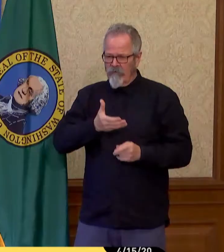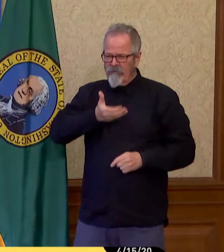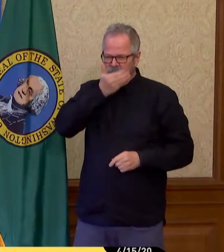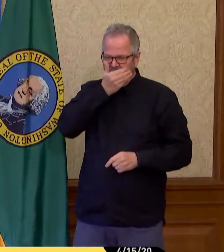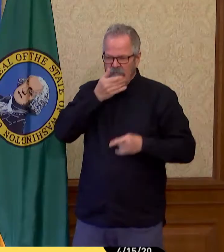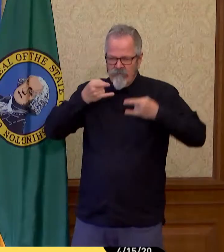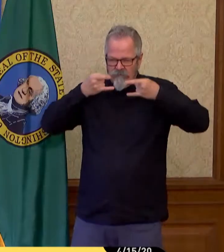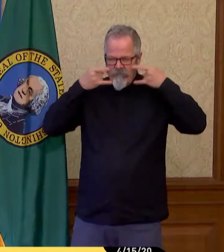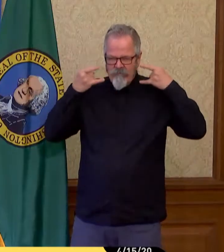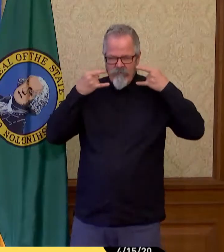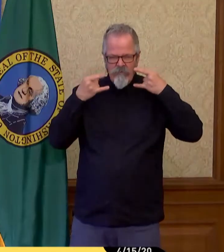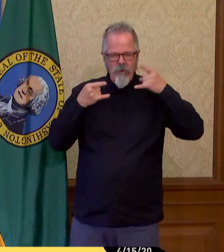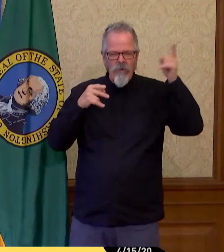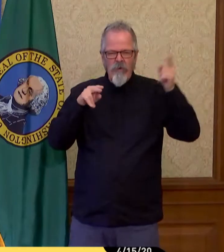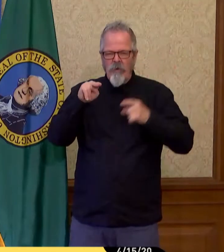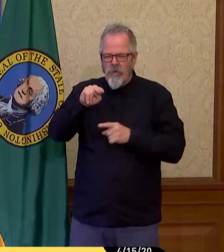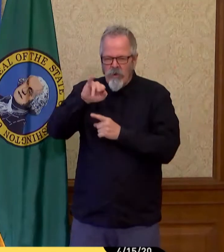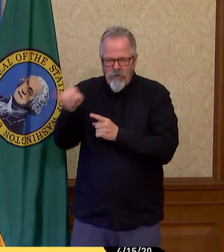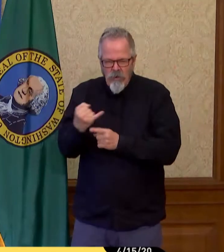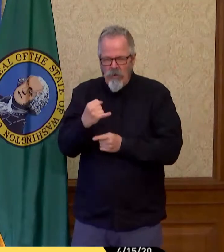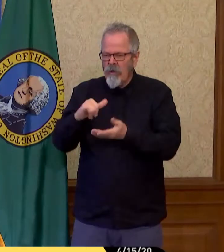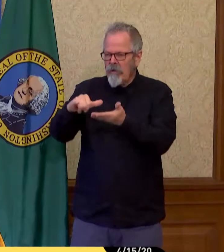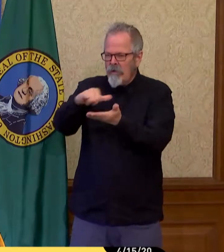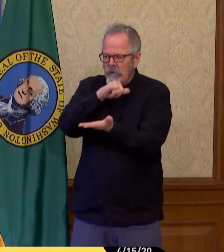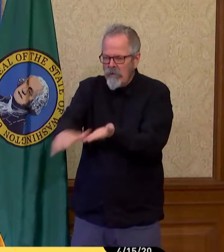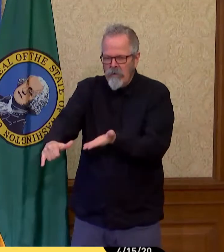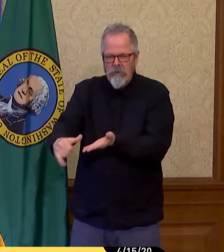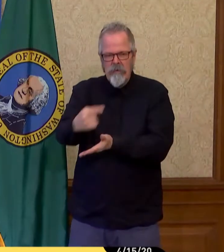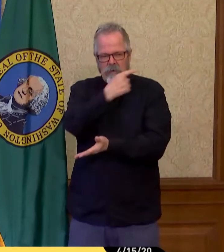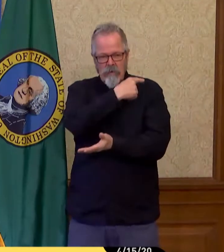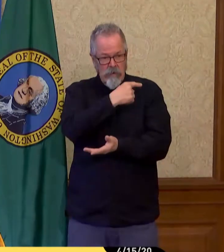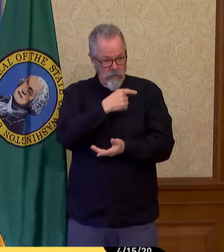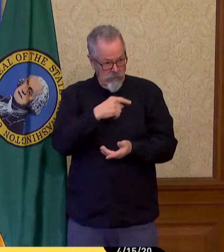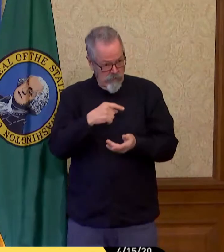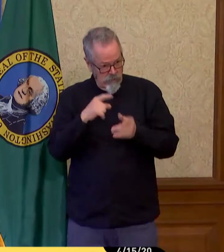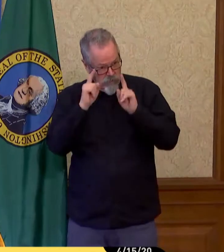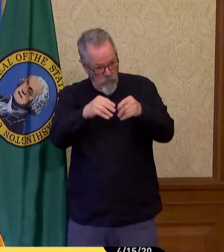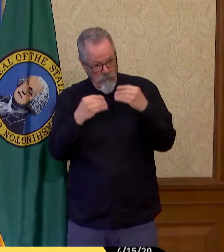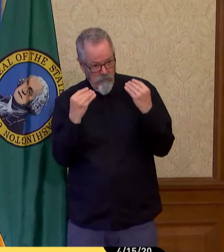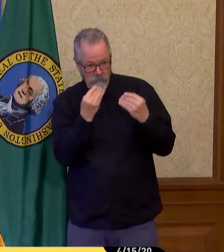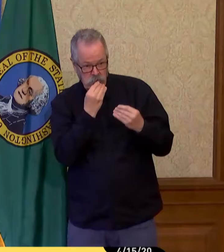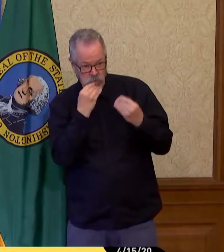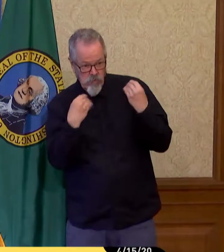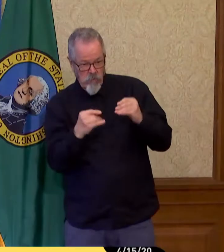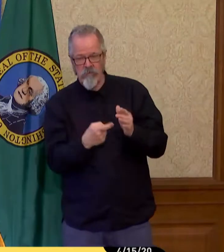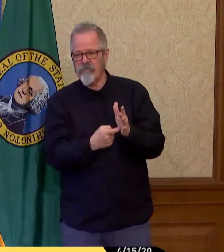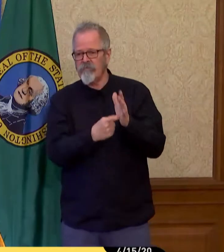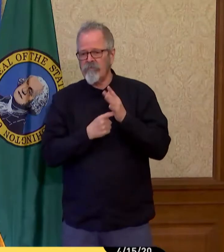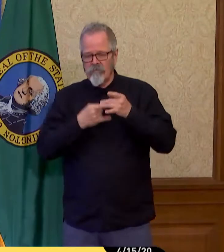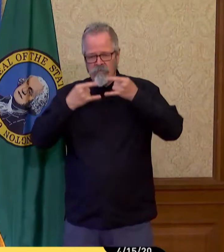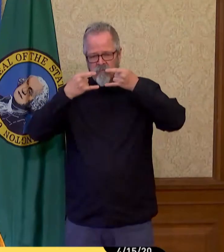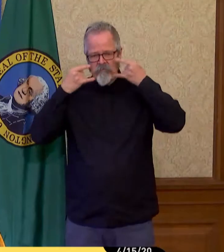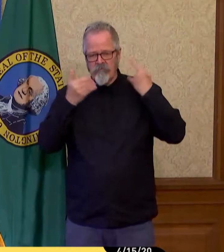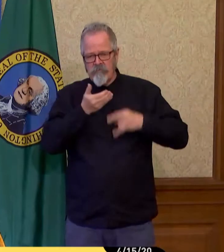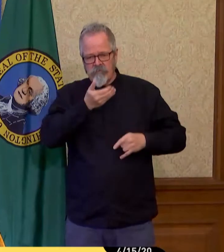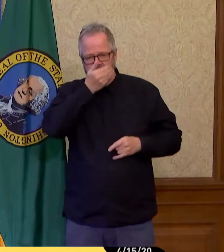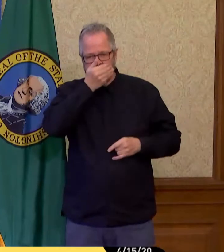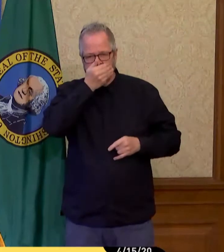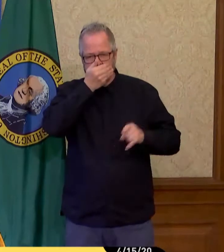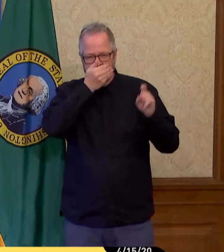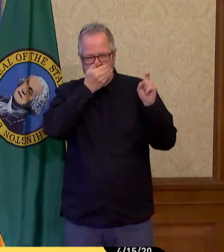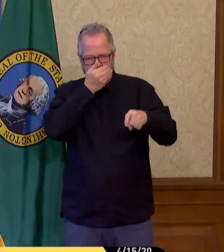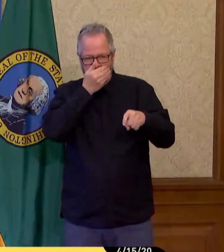York have done that. Are you thinking about making that a requirement, especially as the state considers opening back